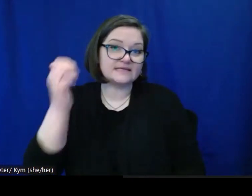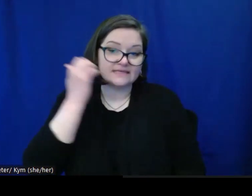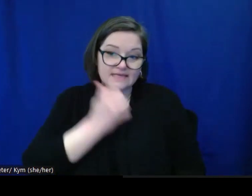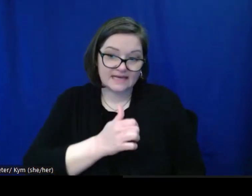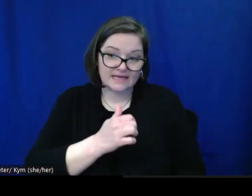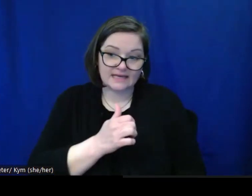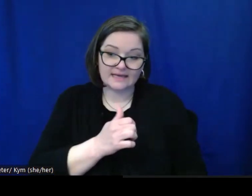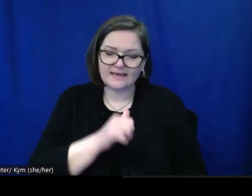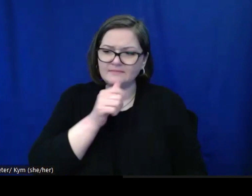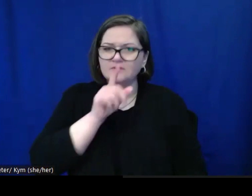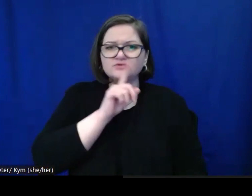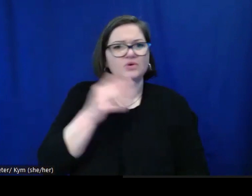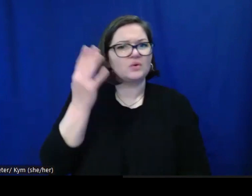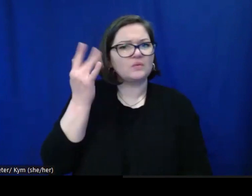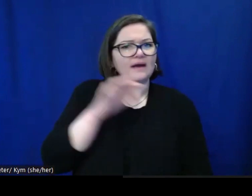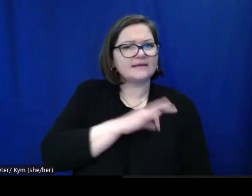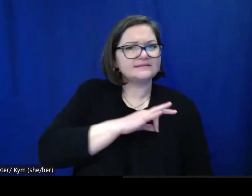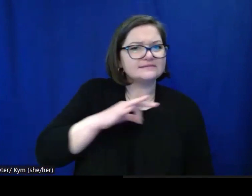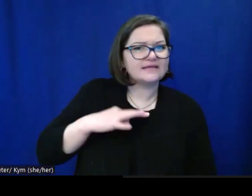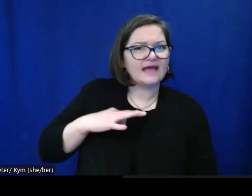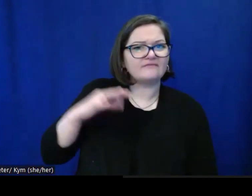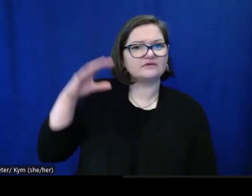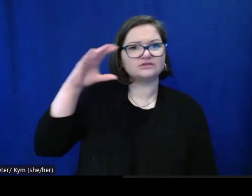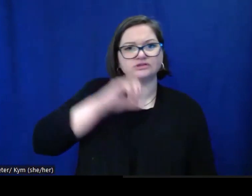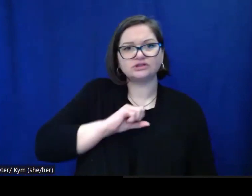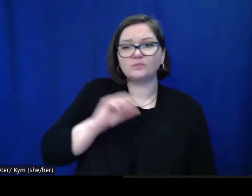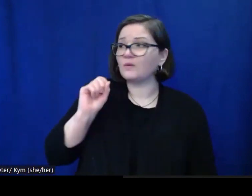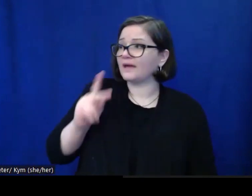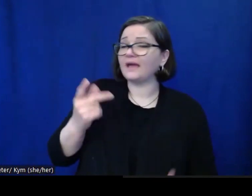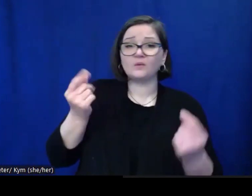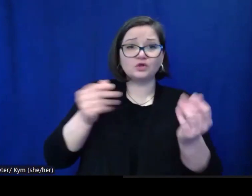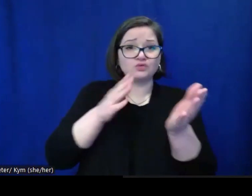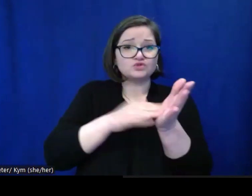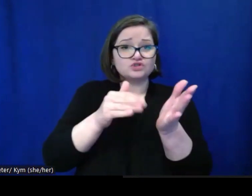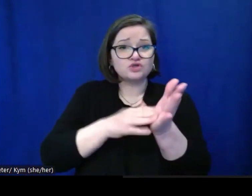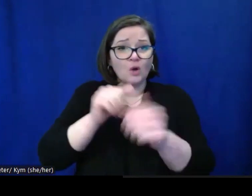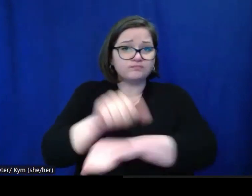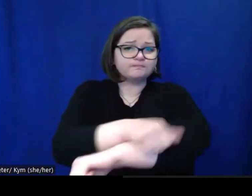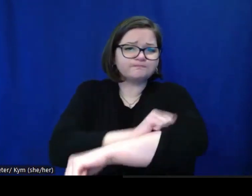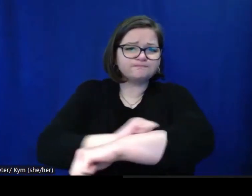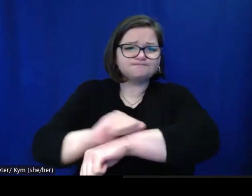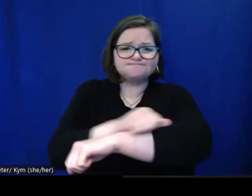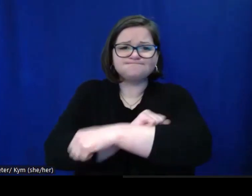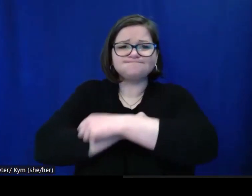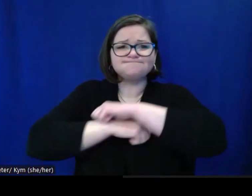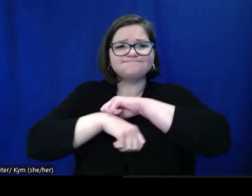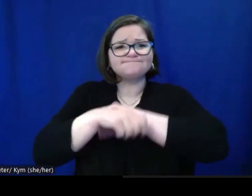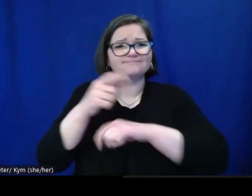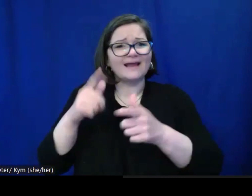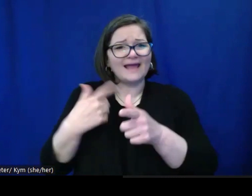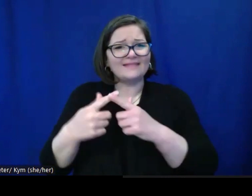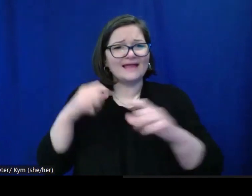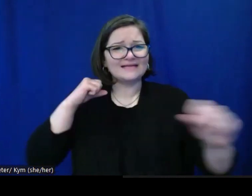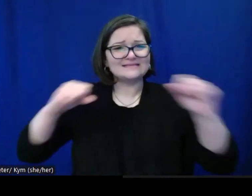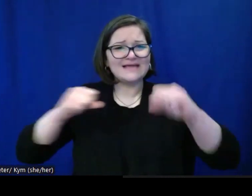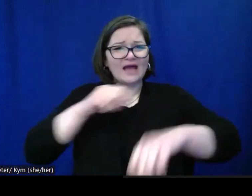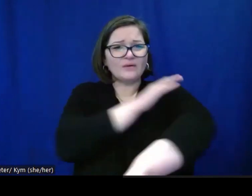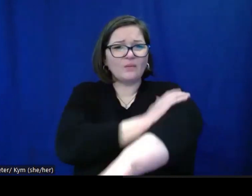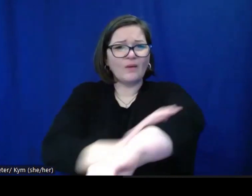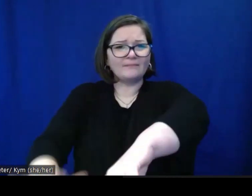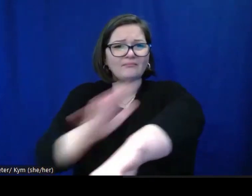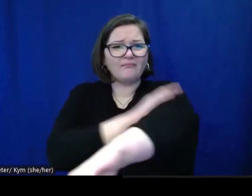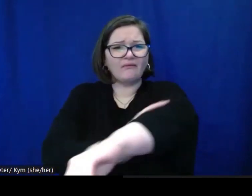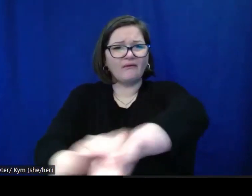staff think what you should do is you soap somebody up and then you take a towel and you wipe the soap